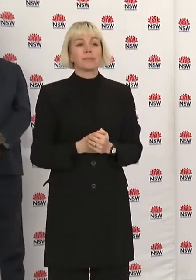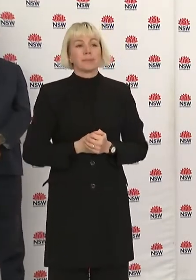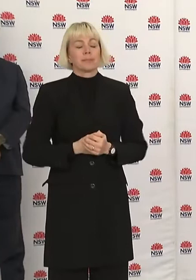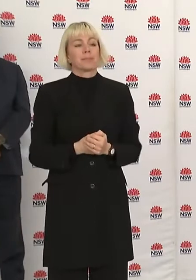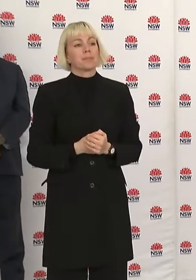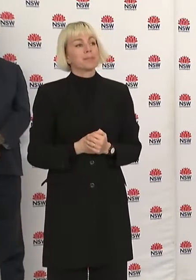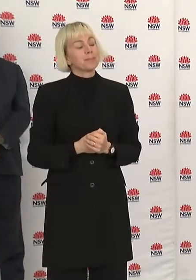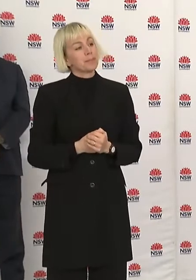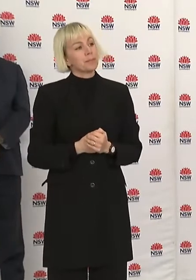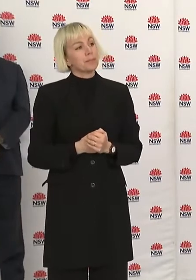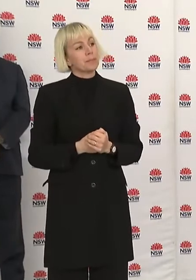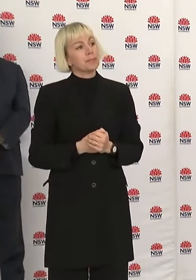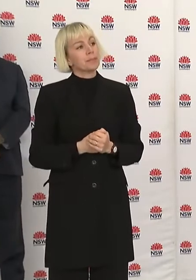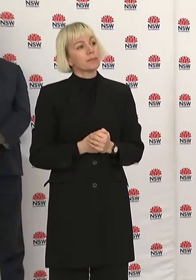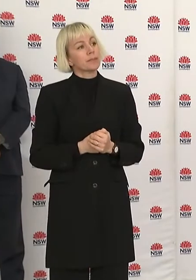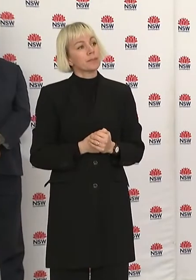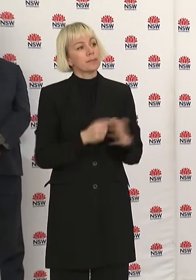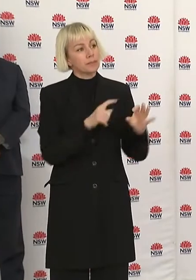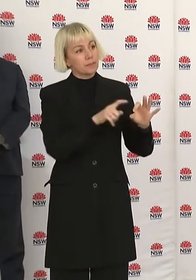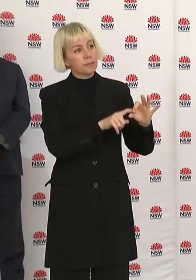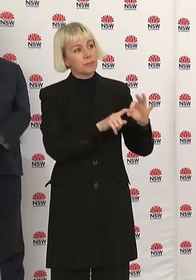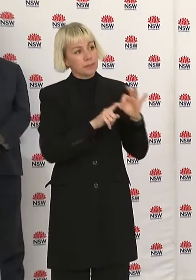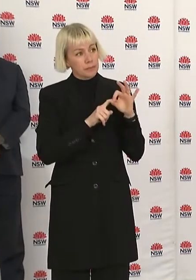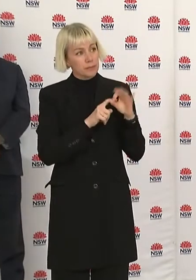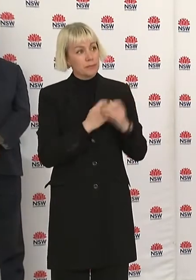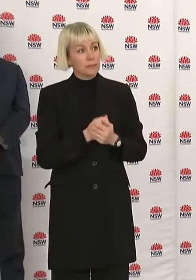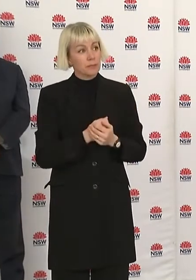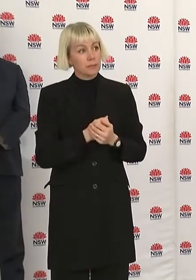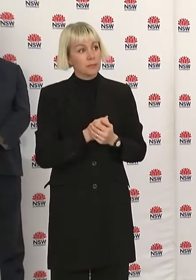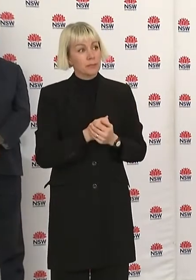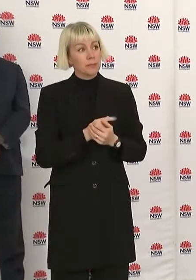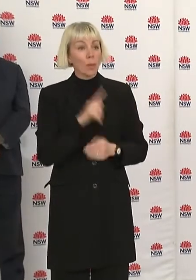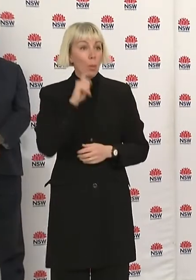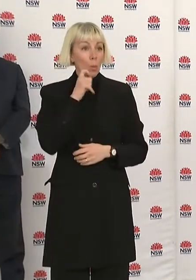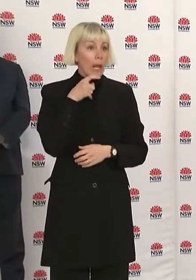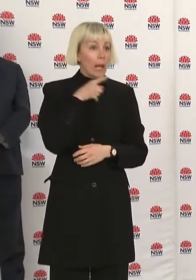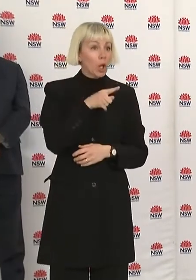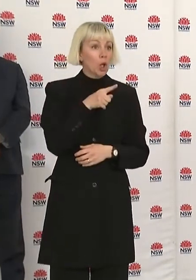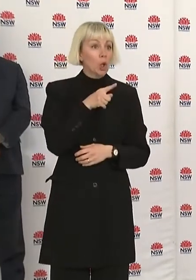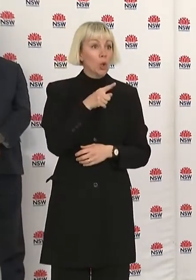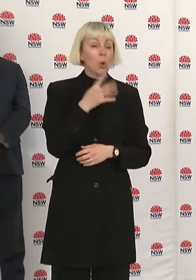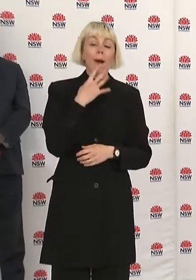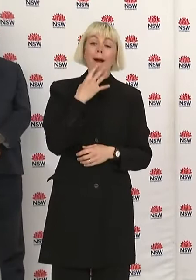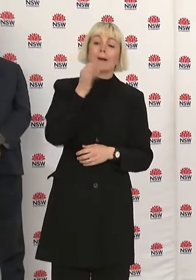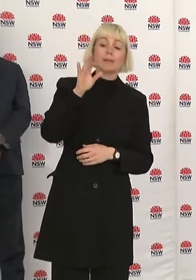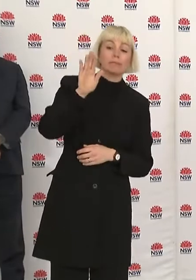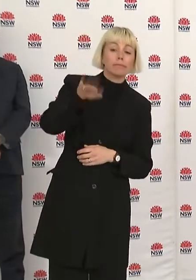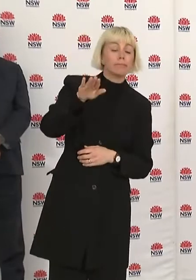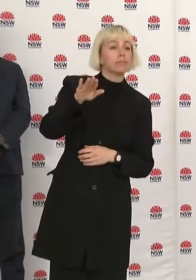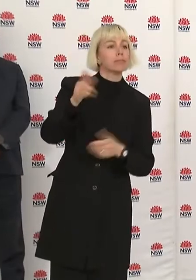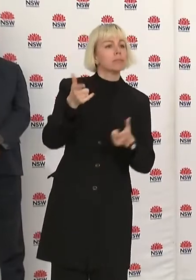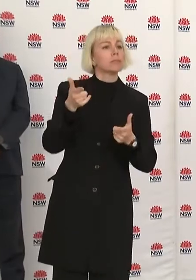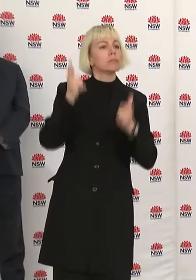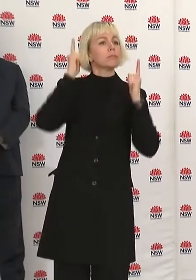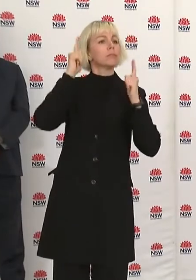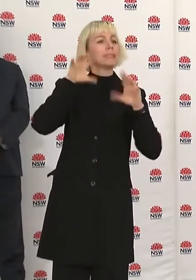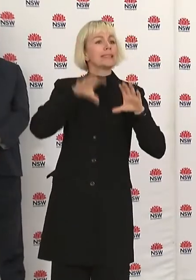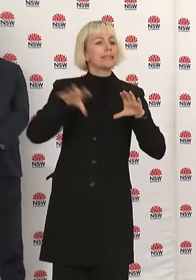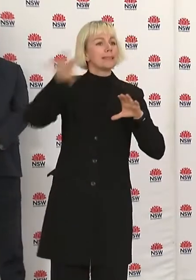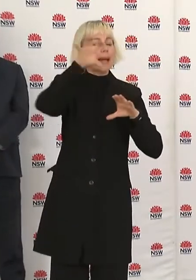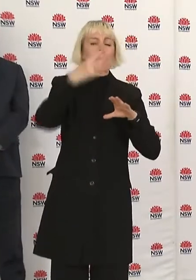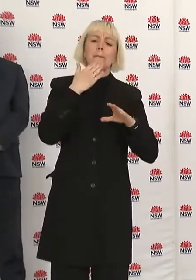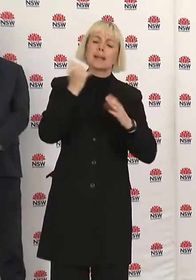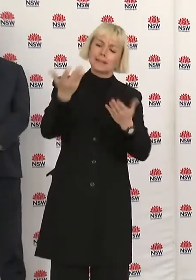will you be asking for other states to give up their allocations of Pfizer to be sent urgently to South-West Well, I Sydney? think they